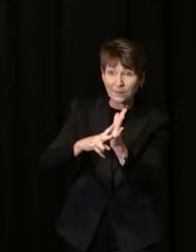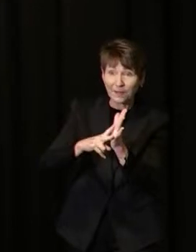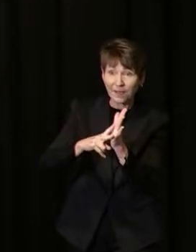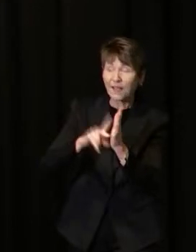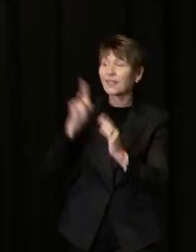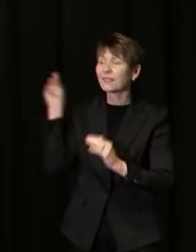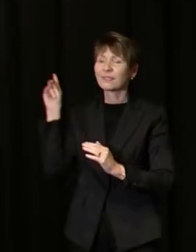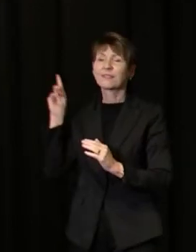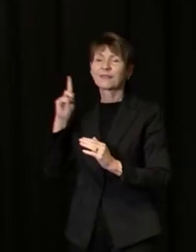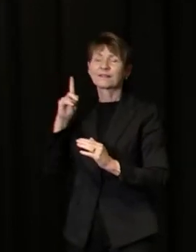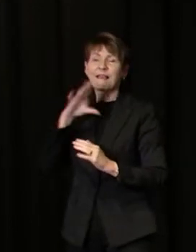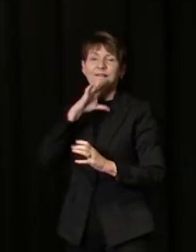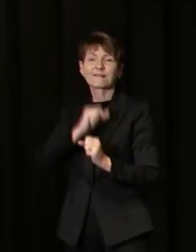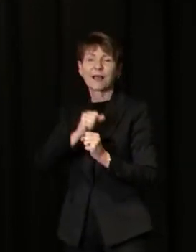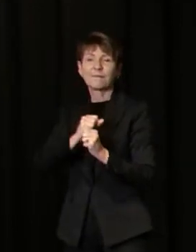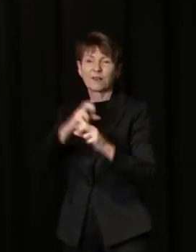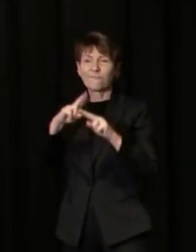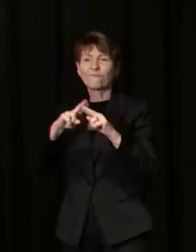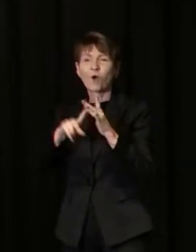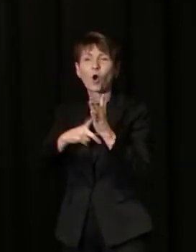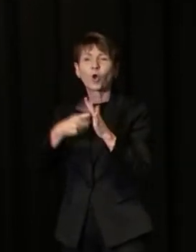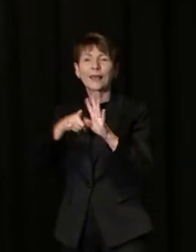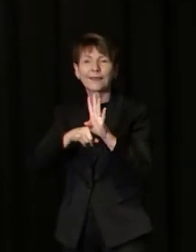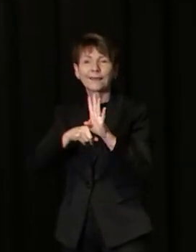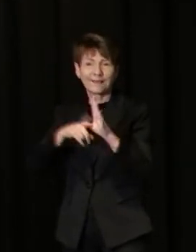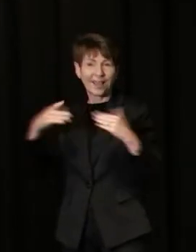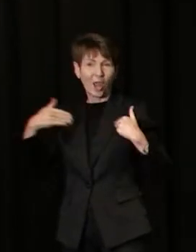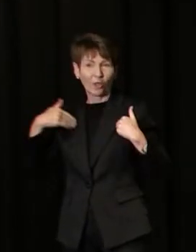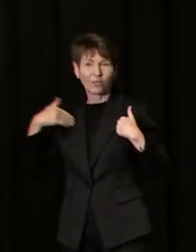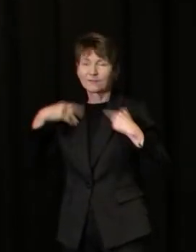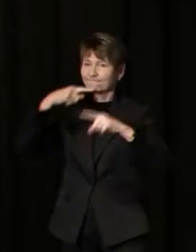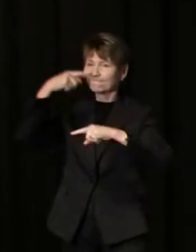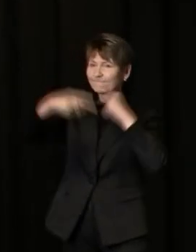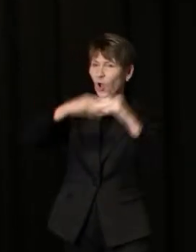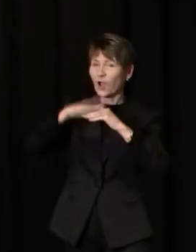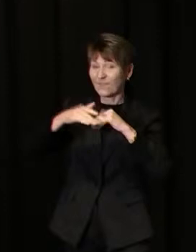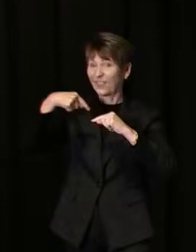this week when we get to 80%. So I'll try and be as quick as I can to get to that.